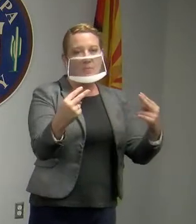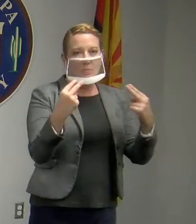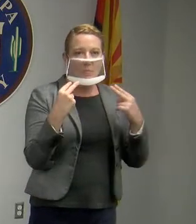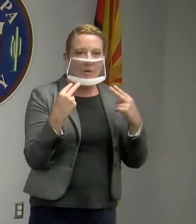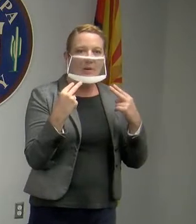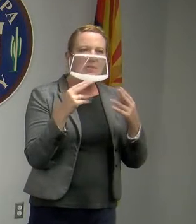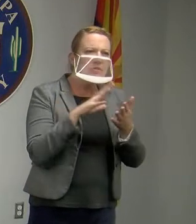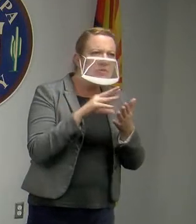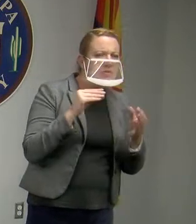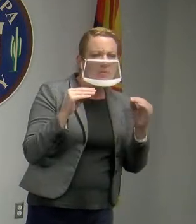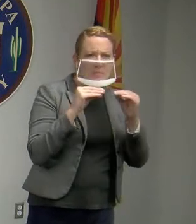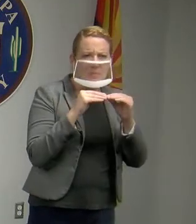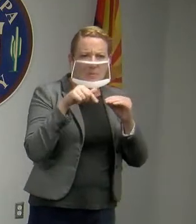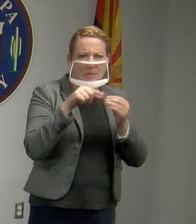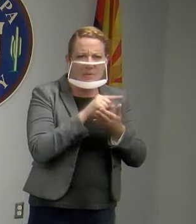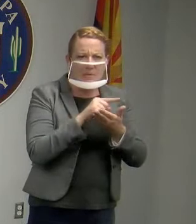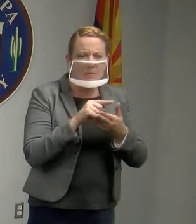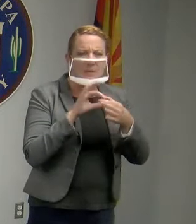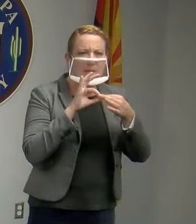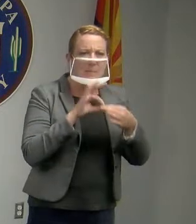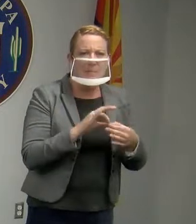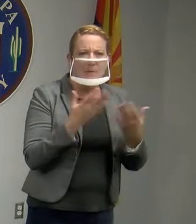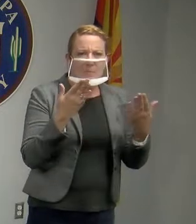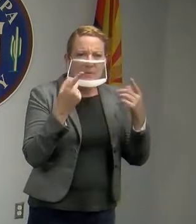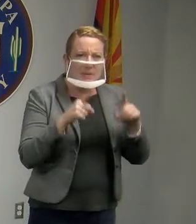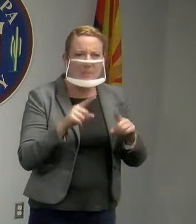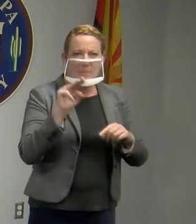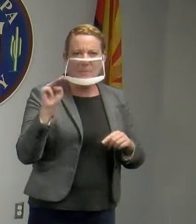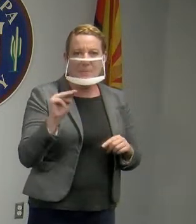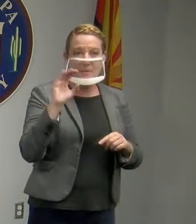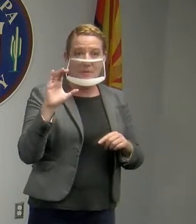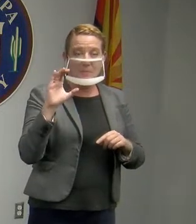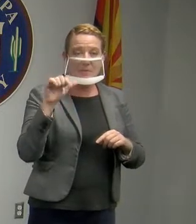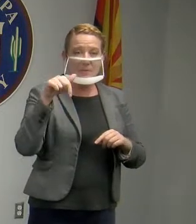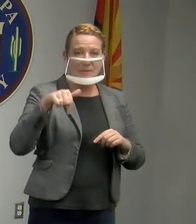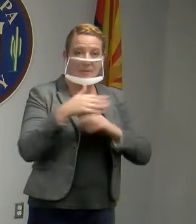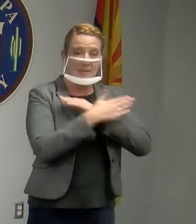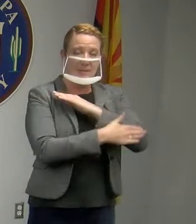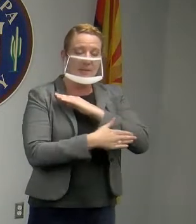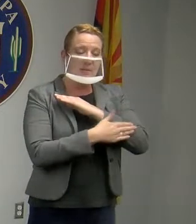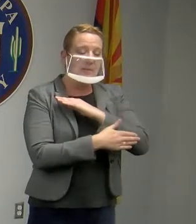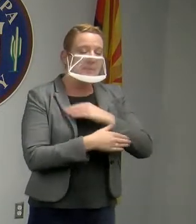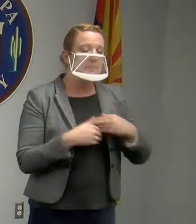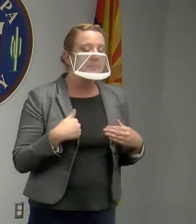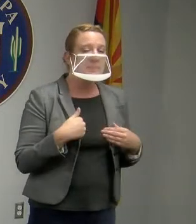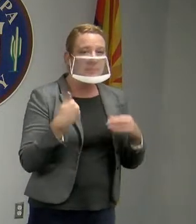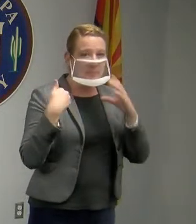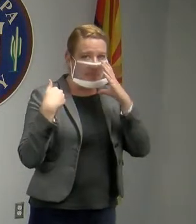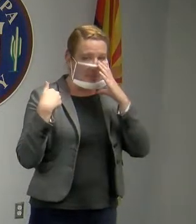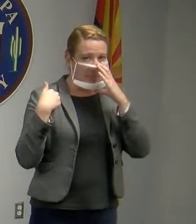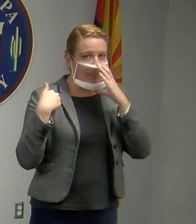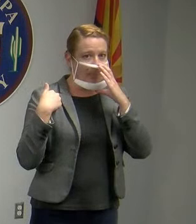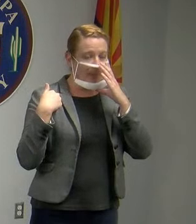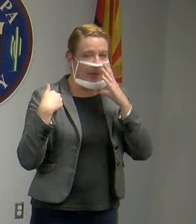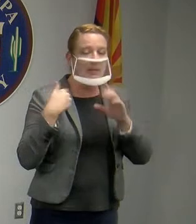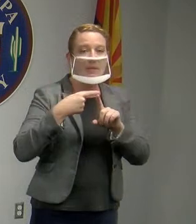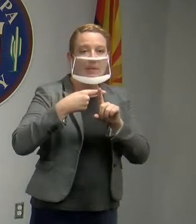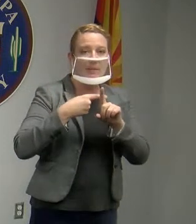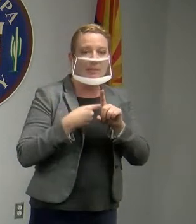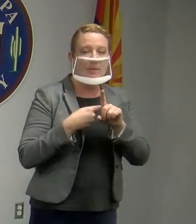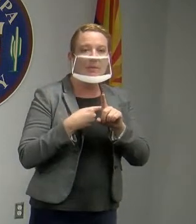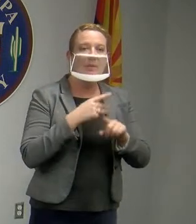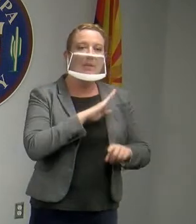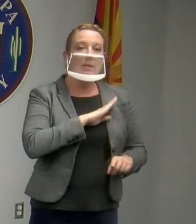week on a particular subject. So thank you so much for being with us today. You know, it was last month that the Maricopa County Board of